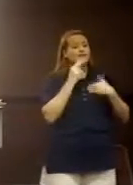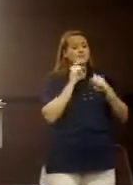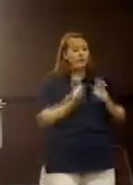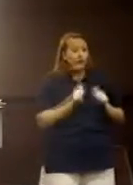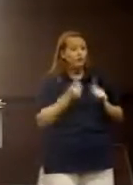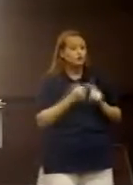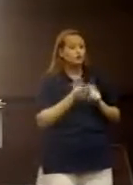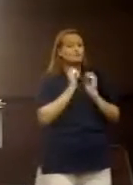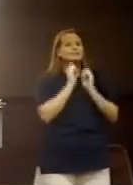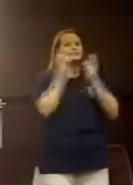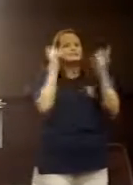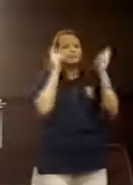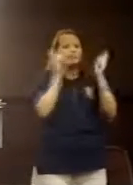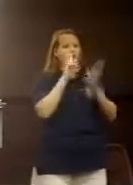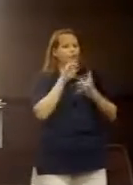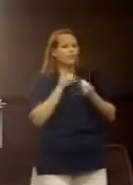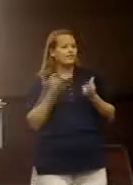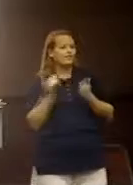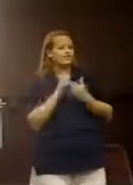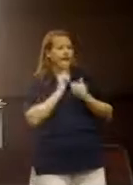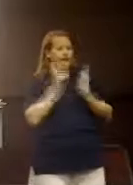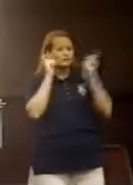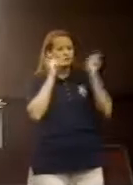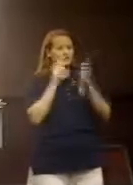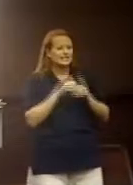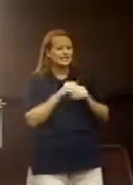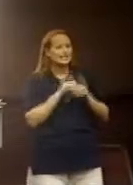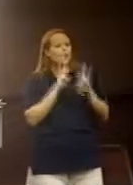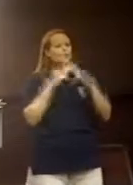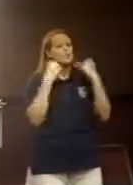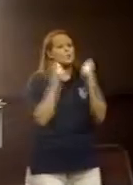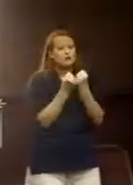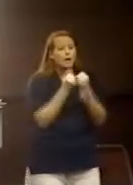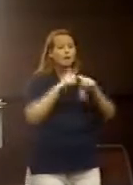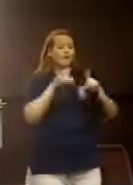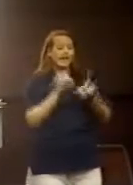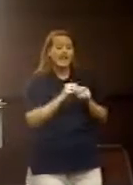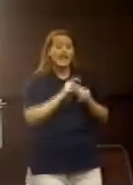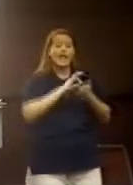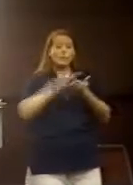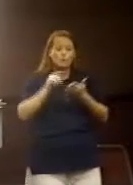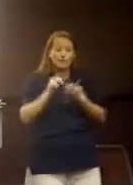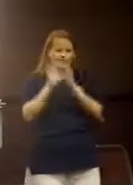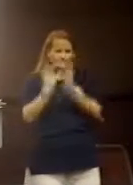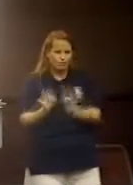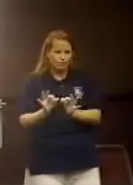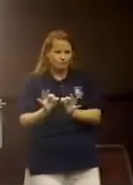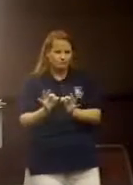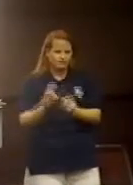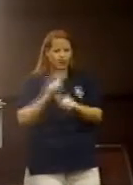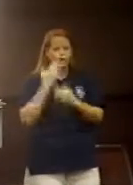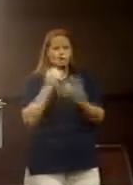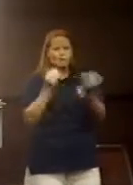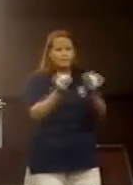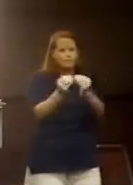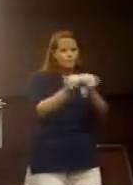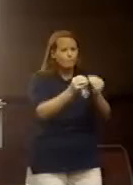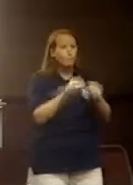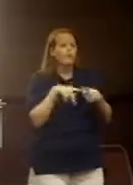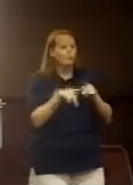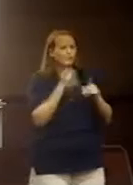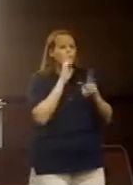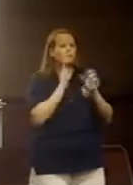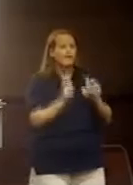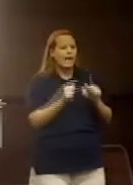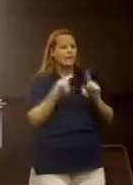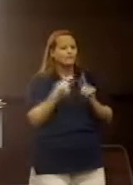to express a lot of the things that I express in workshops, but in a written form, so that there'll be more people that will be